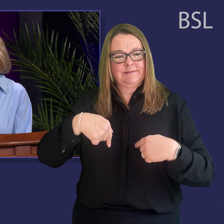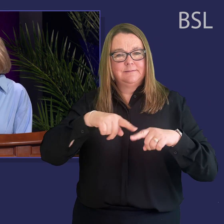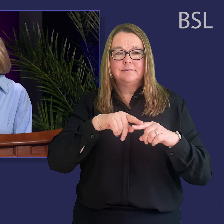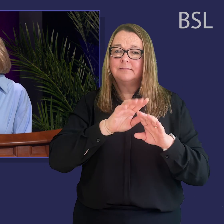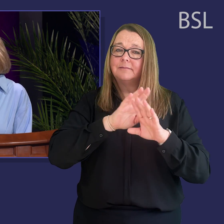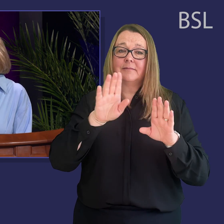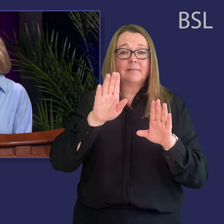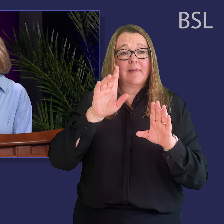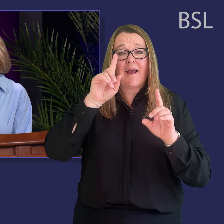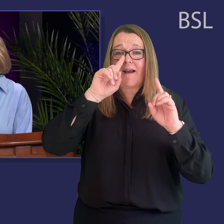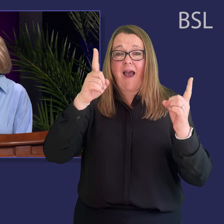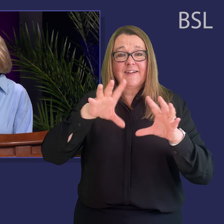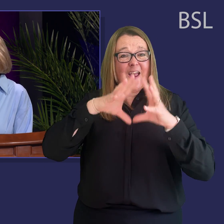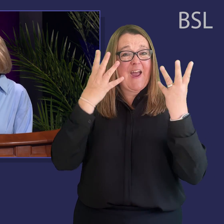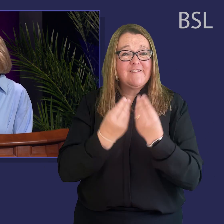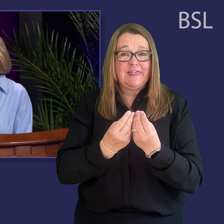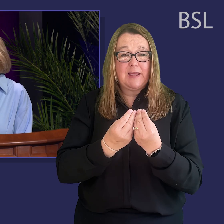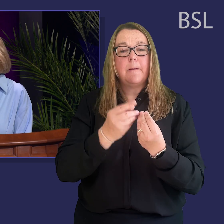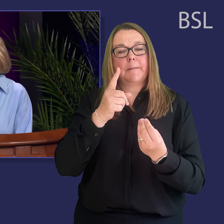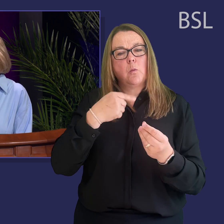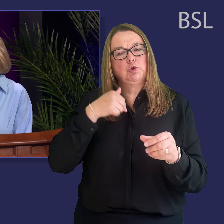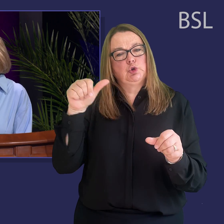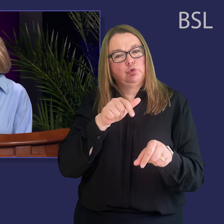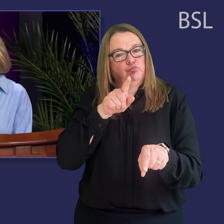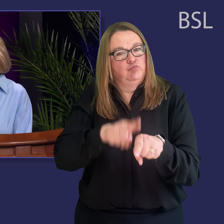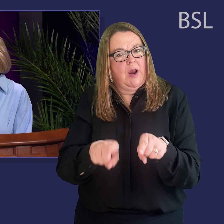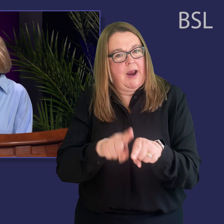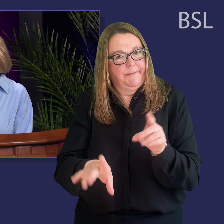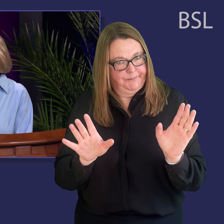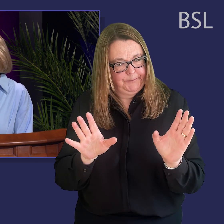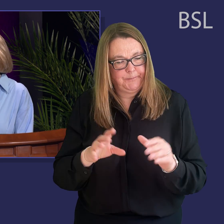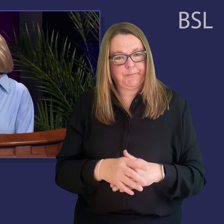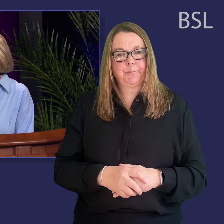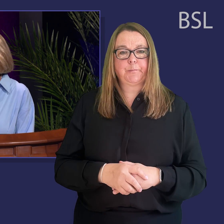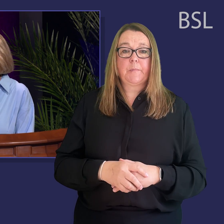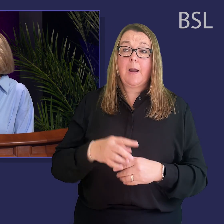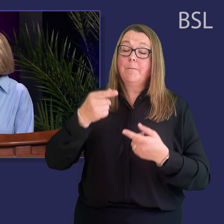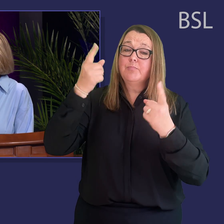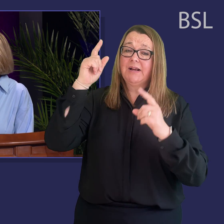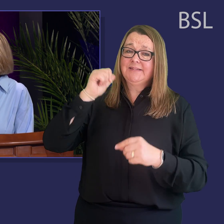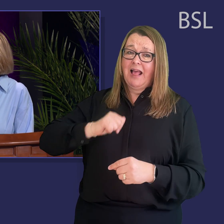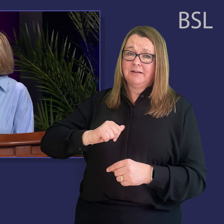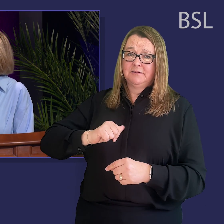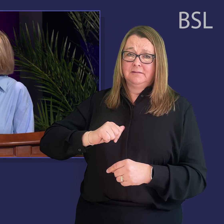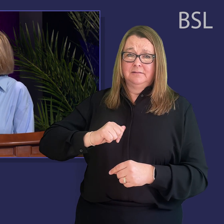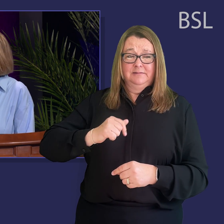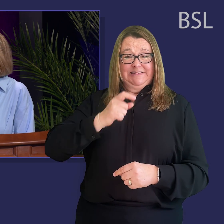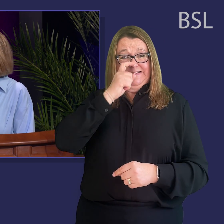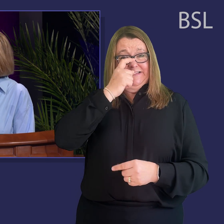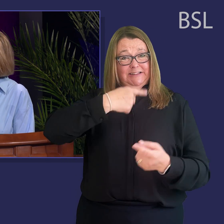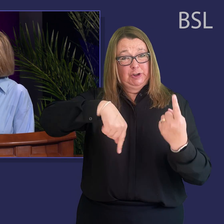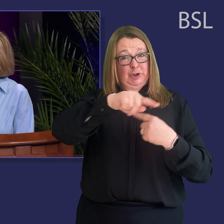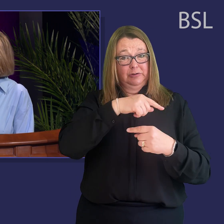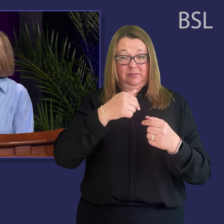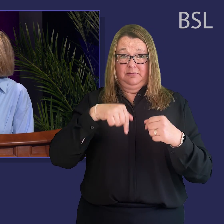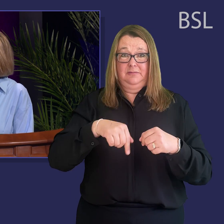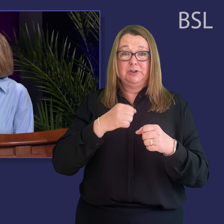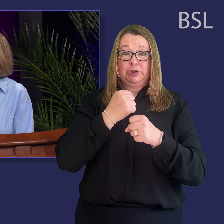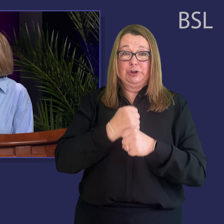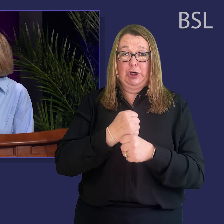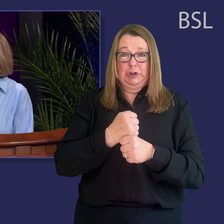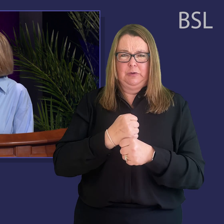have blessed the Sisters of the Church of Jesus Christ of Latter-day Saints to feel loved and precious